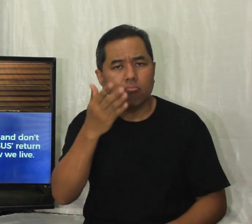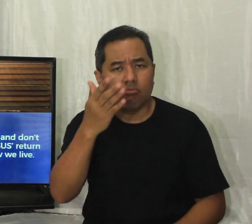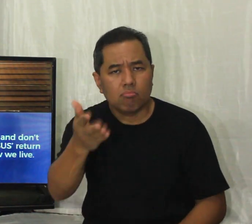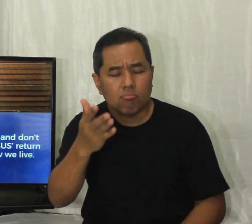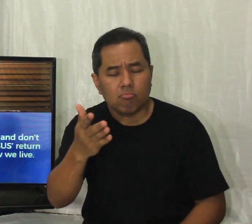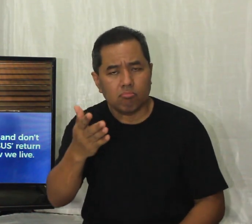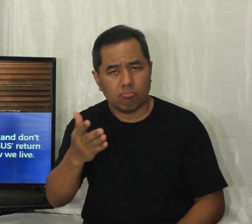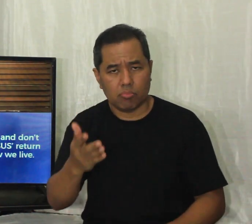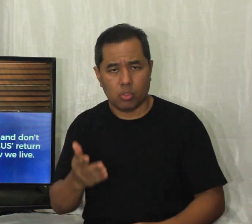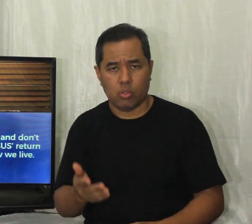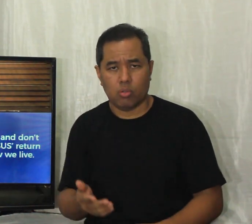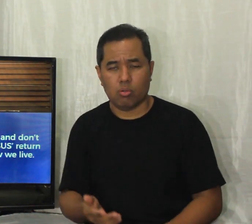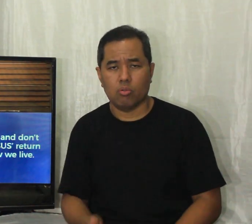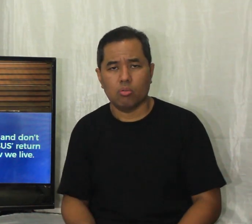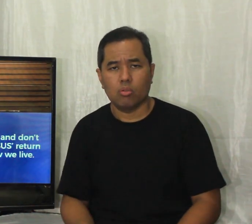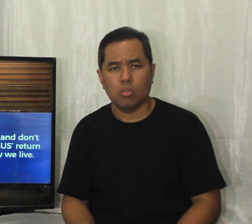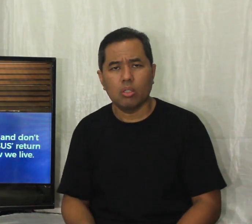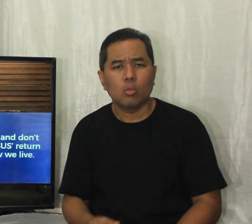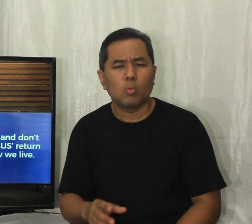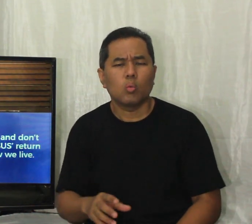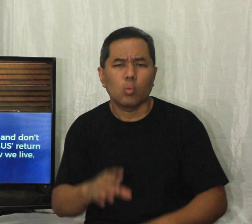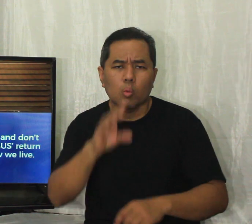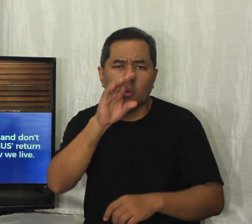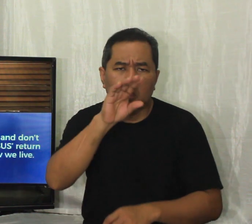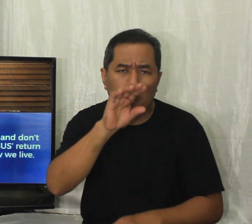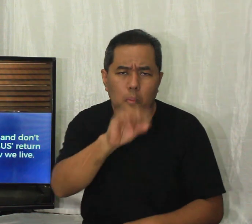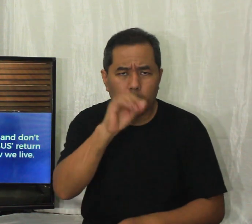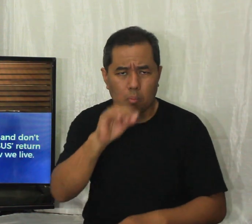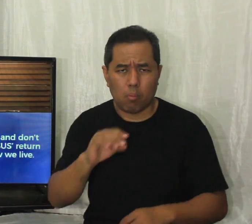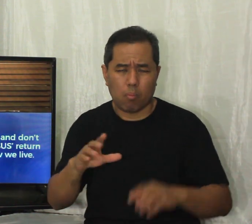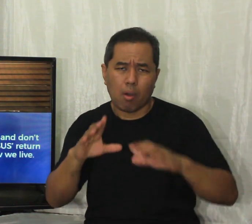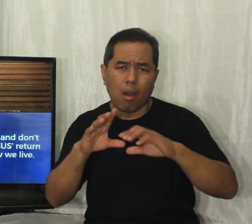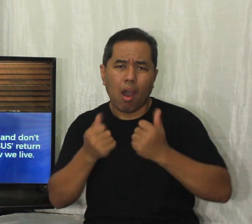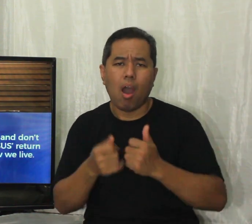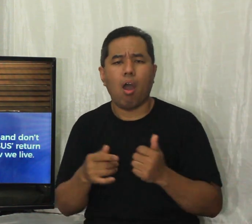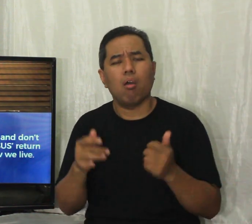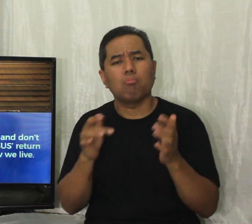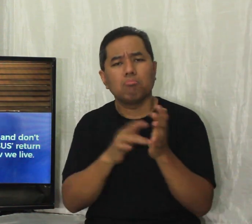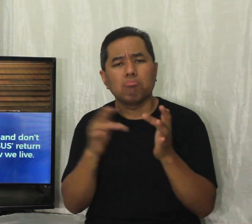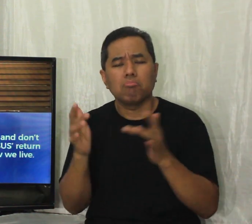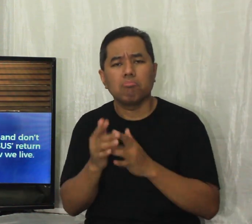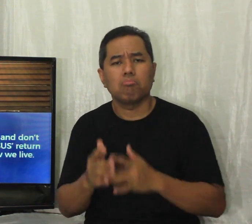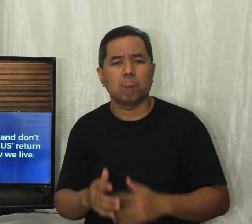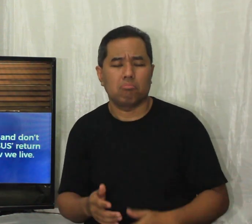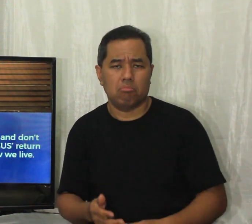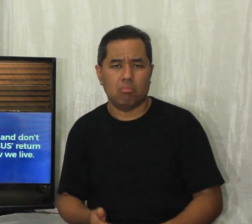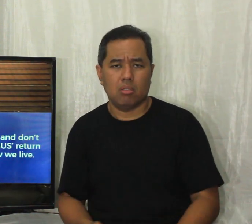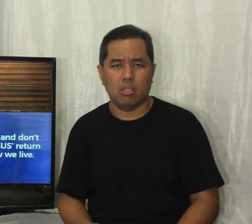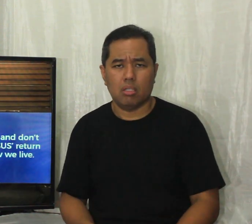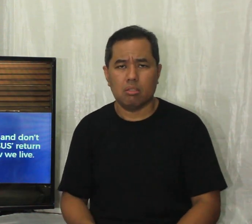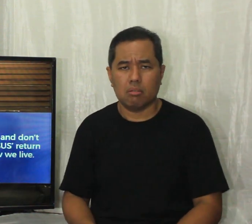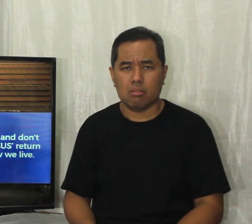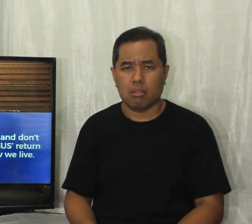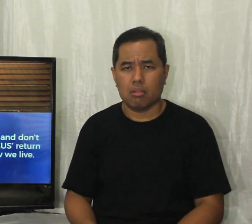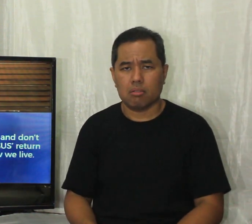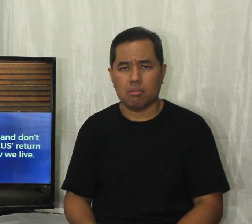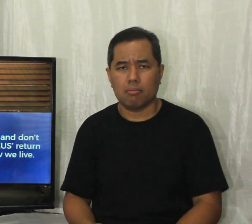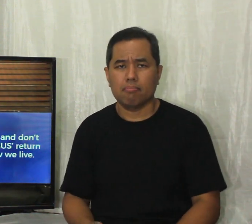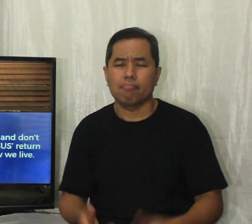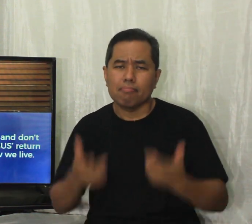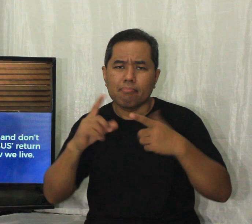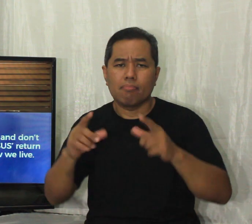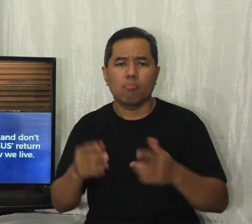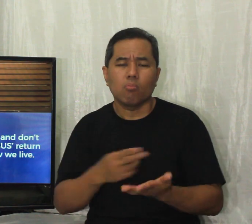Pastor Sarah right now as we worship. Take a few moments just to allow the Holy Spirit to speak to us at this time and at this moment.